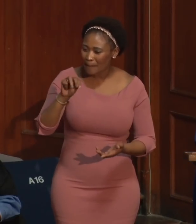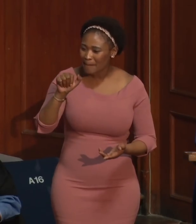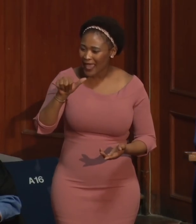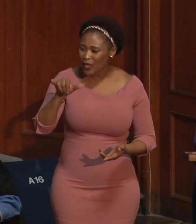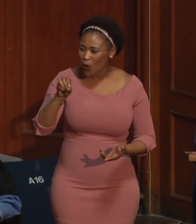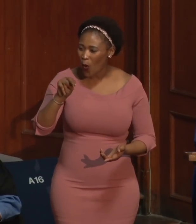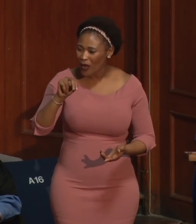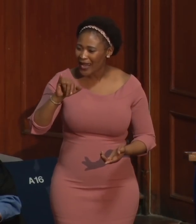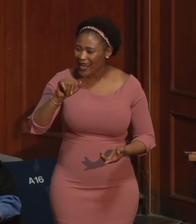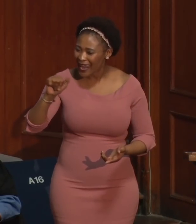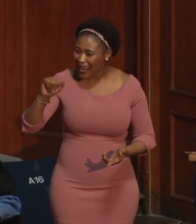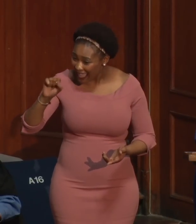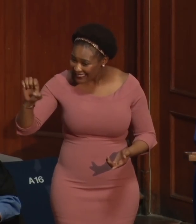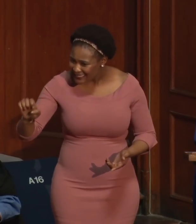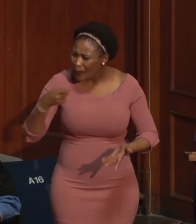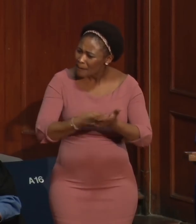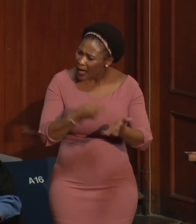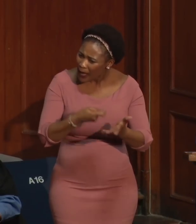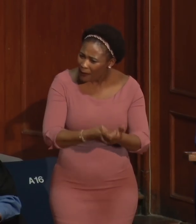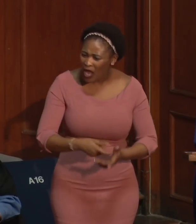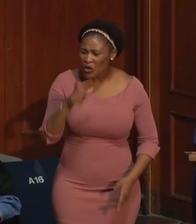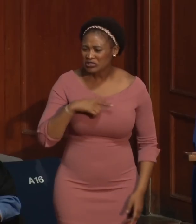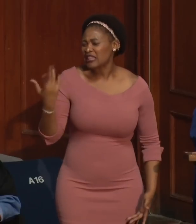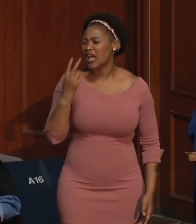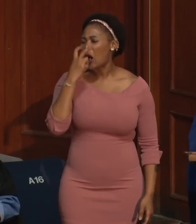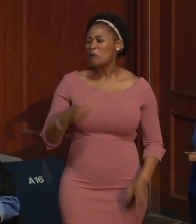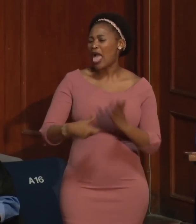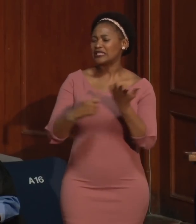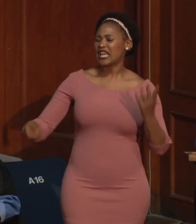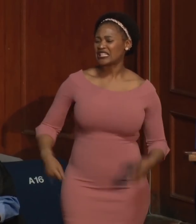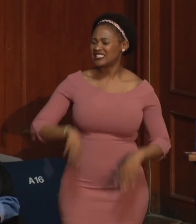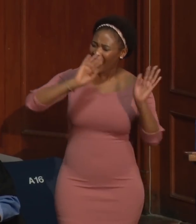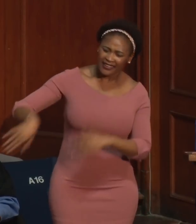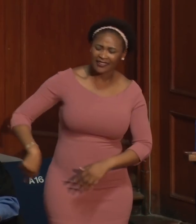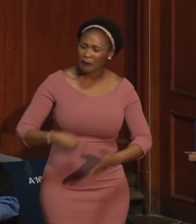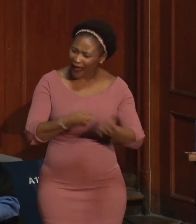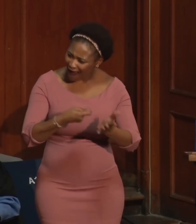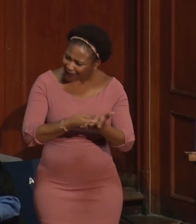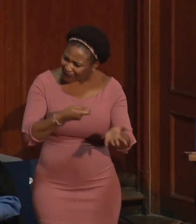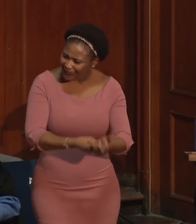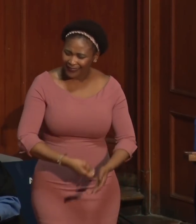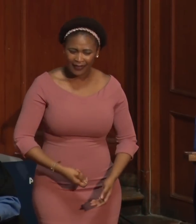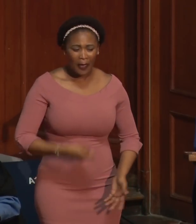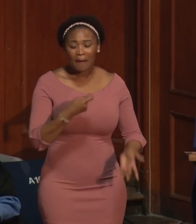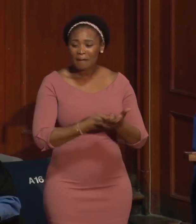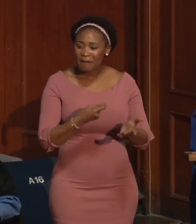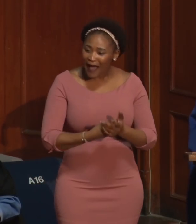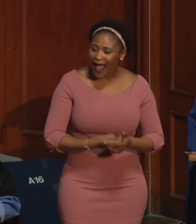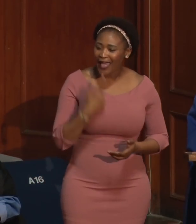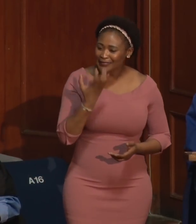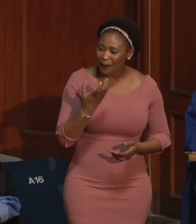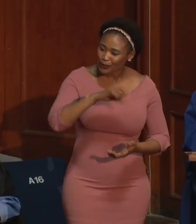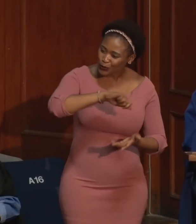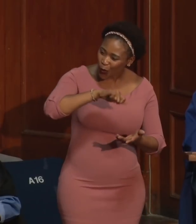buy that tomato sauce and mayonnaise. Ungazosithela ngeblack tax ayikho lonto. Uthenga tomato sauce no mayonnaise. So